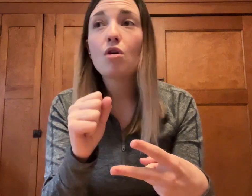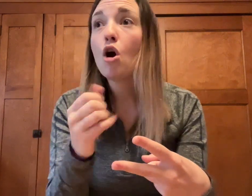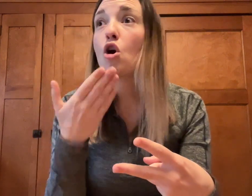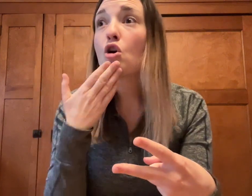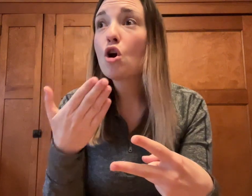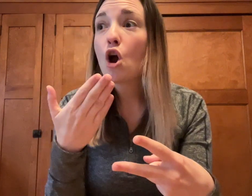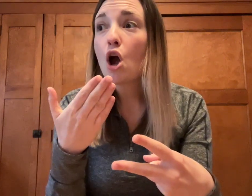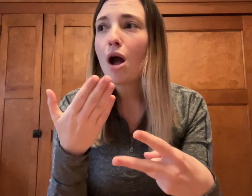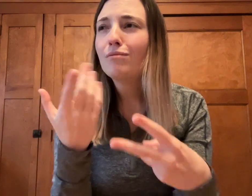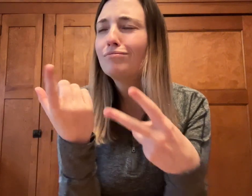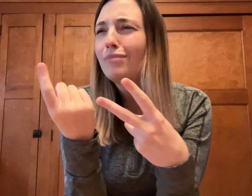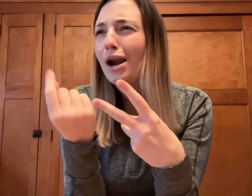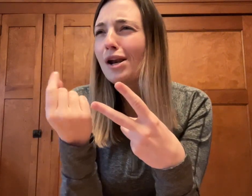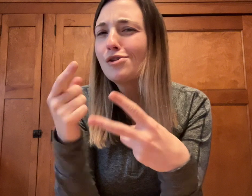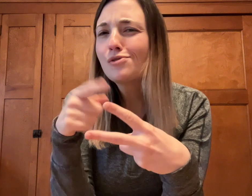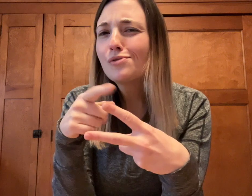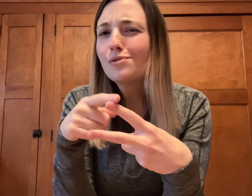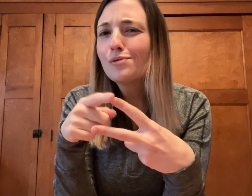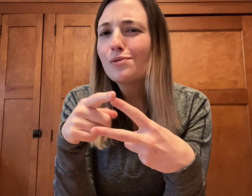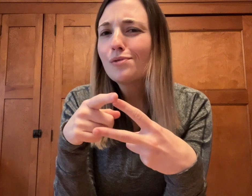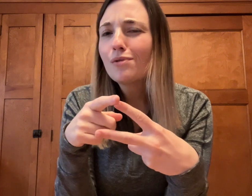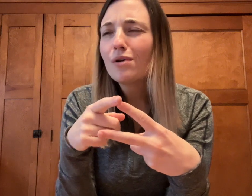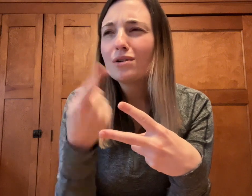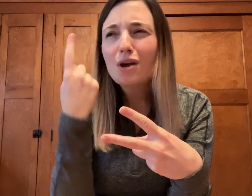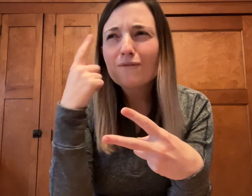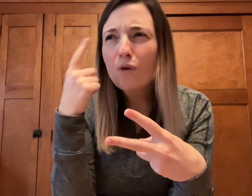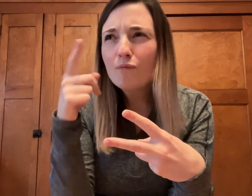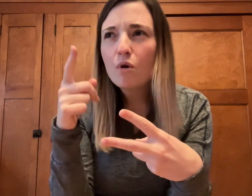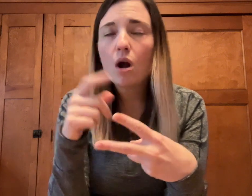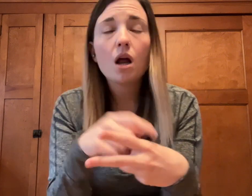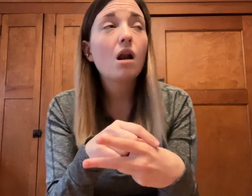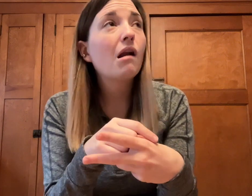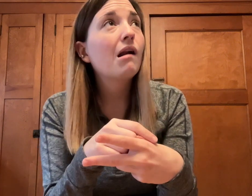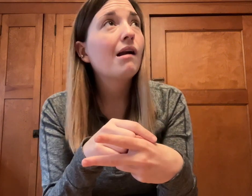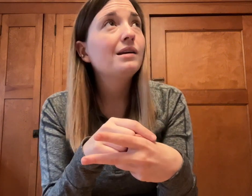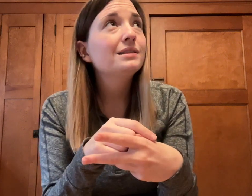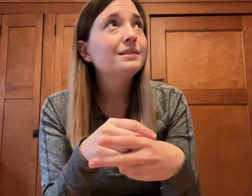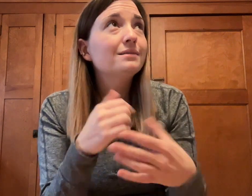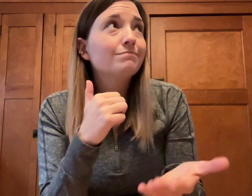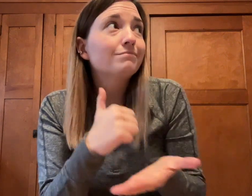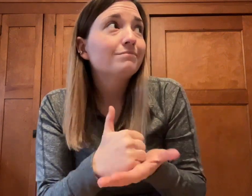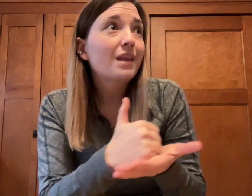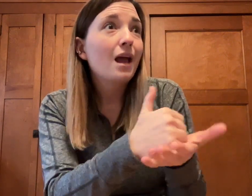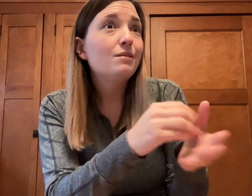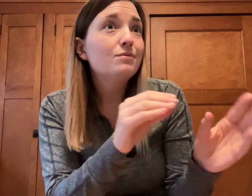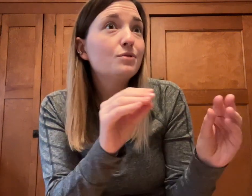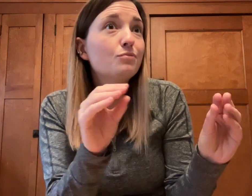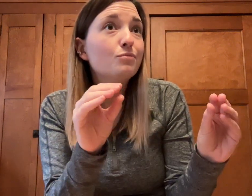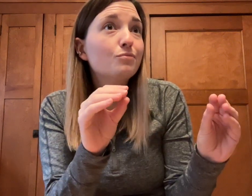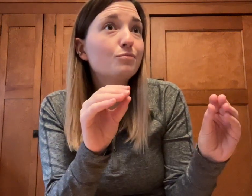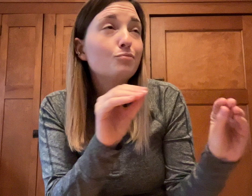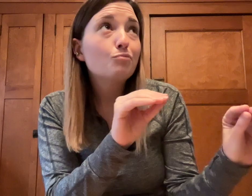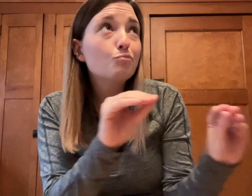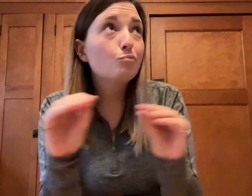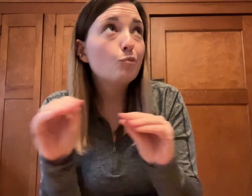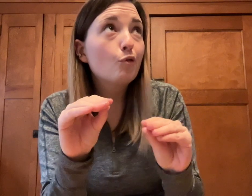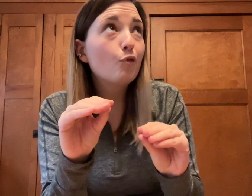What do we need red blood cells for? Can you tell me? They transport oxygen to our body. Wonderful answer. Transports oxygen. Even